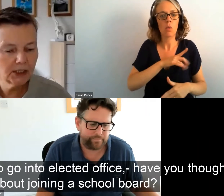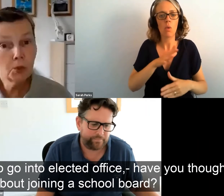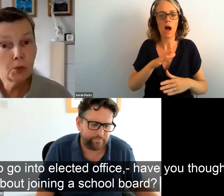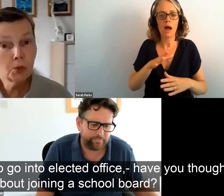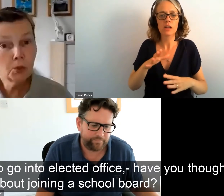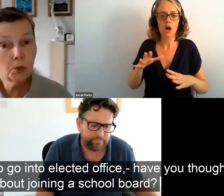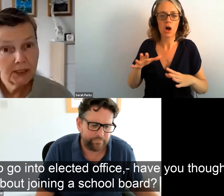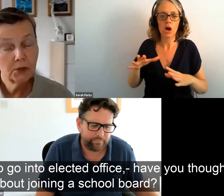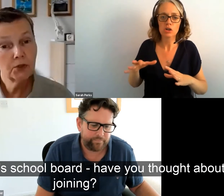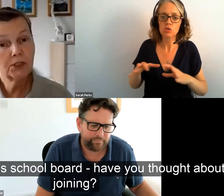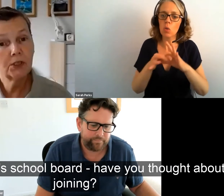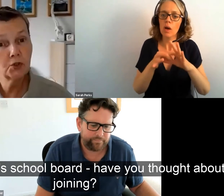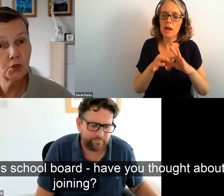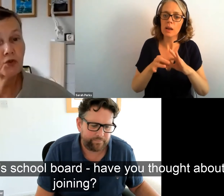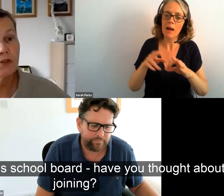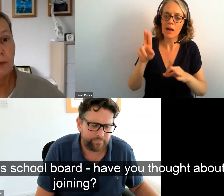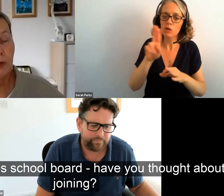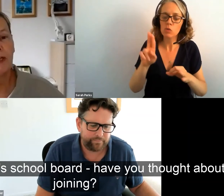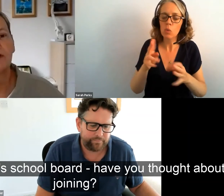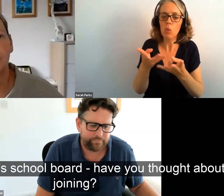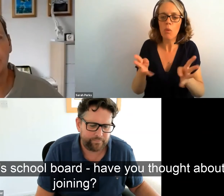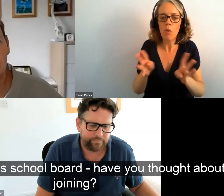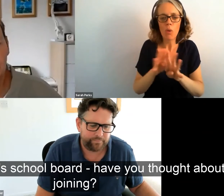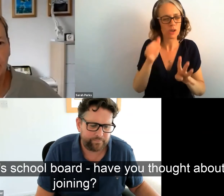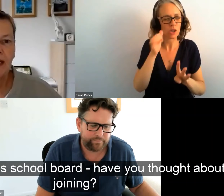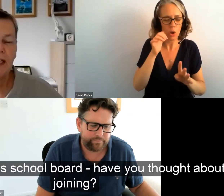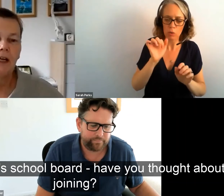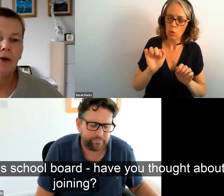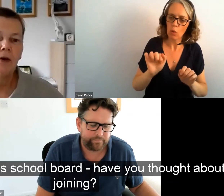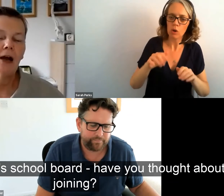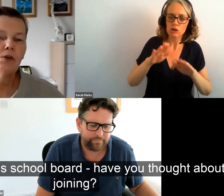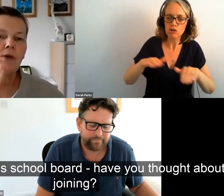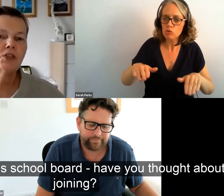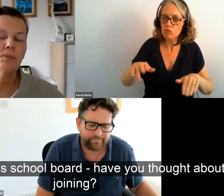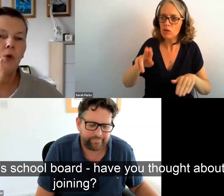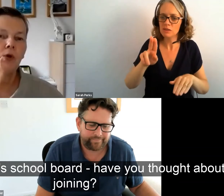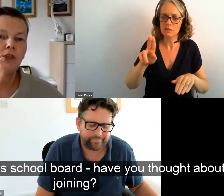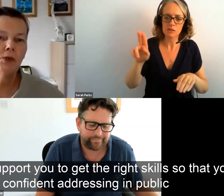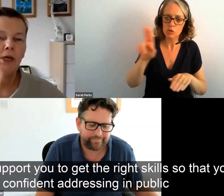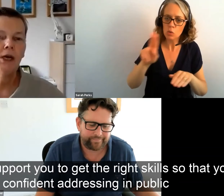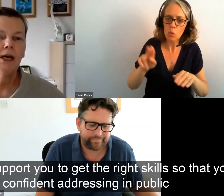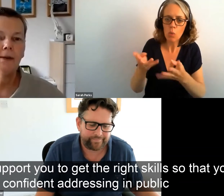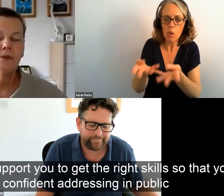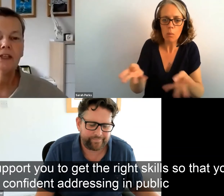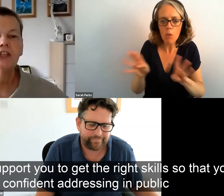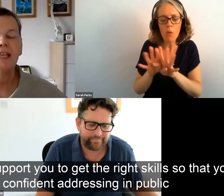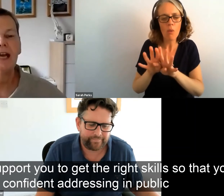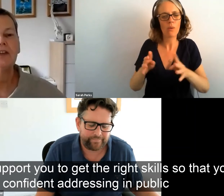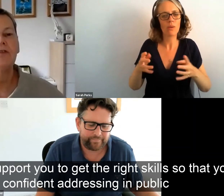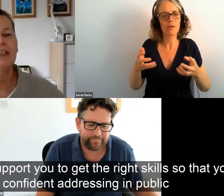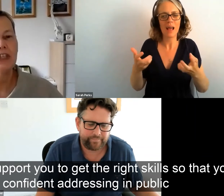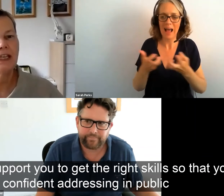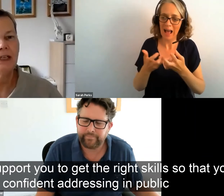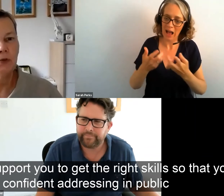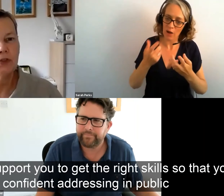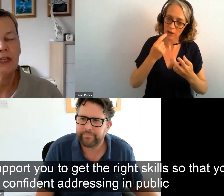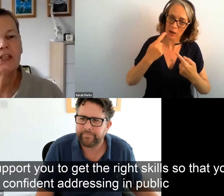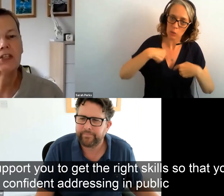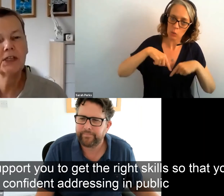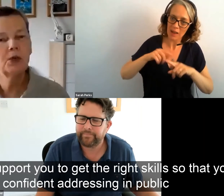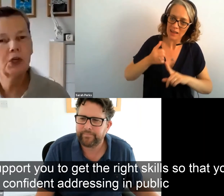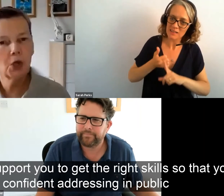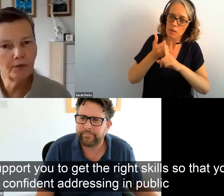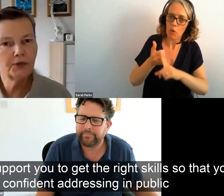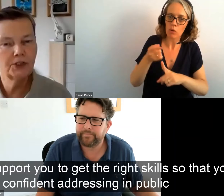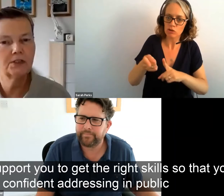school board, your children's school board? Have you thought about joining, you know, how can we support you to get